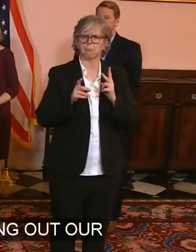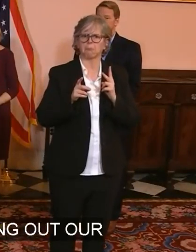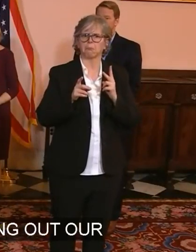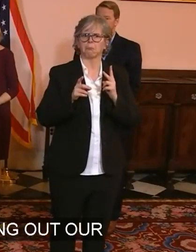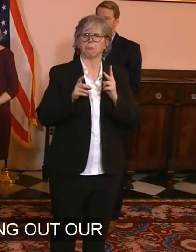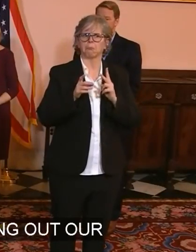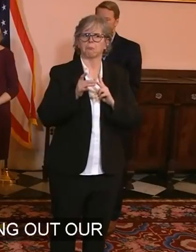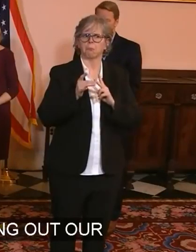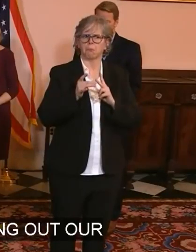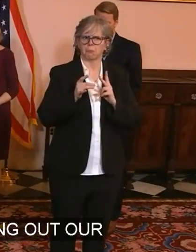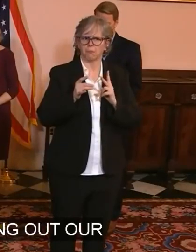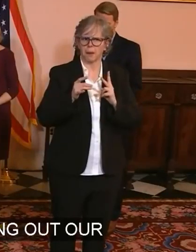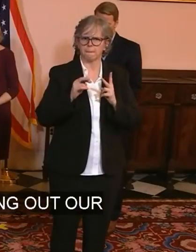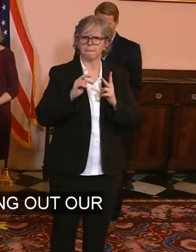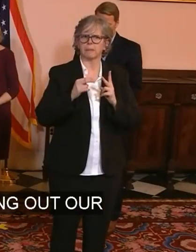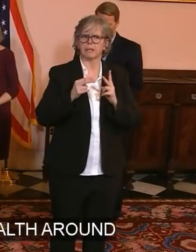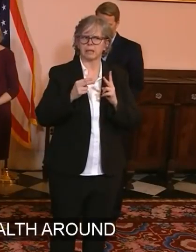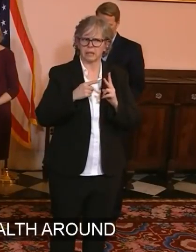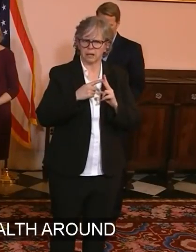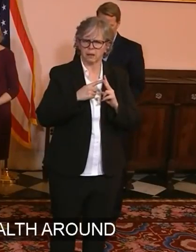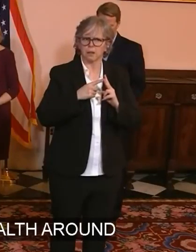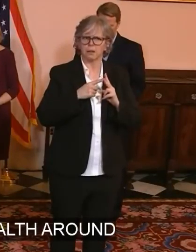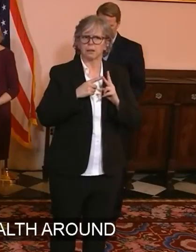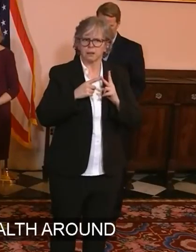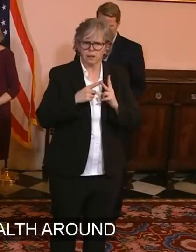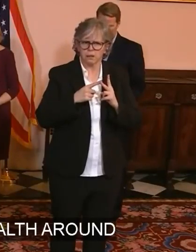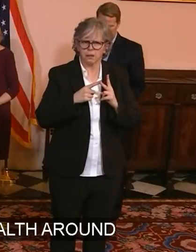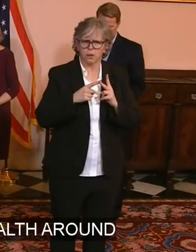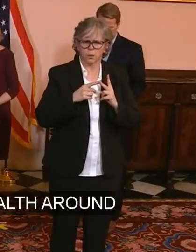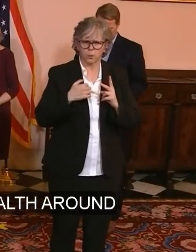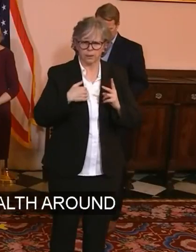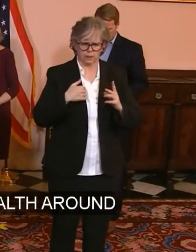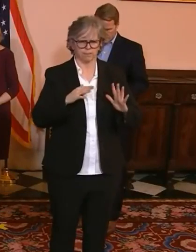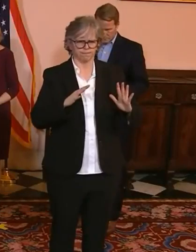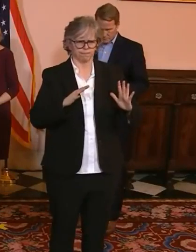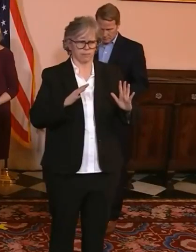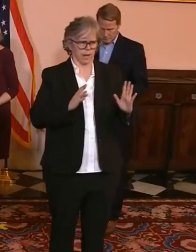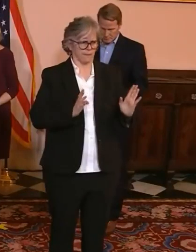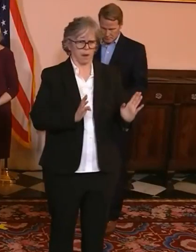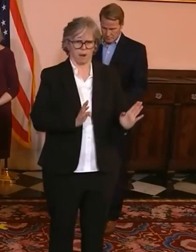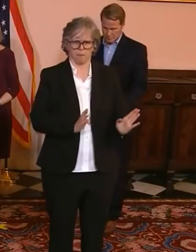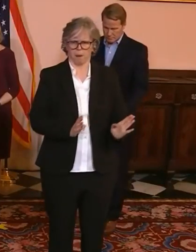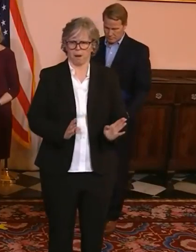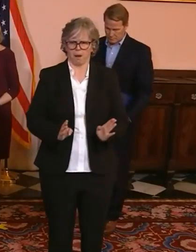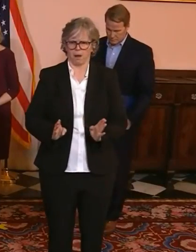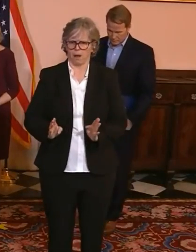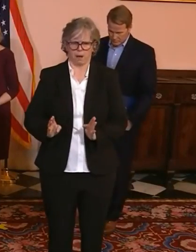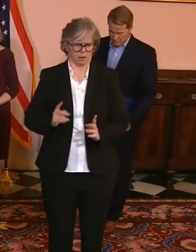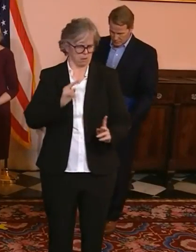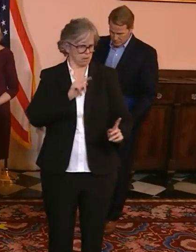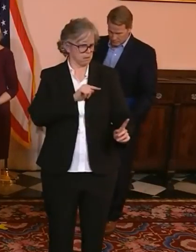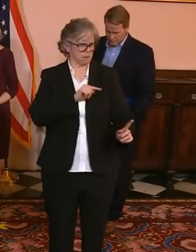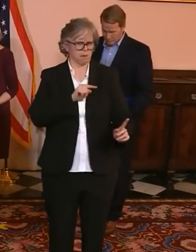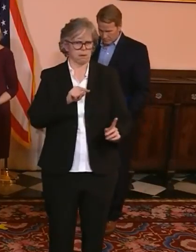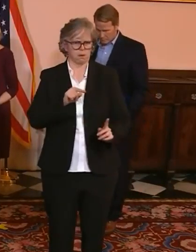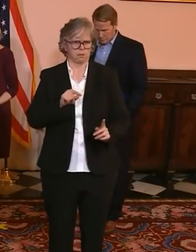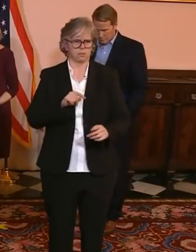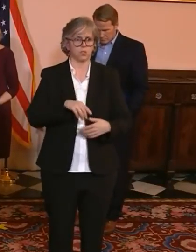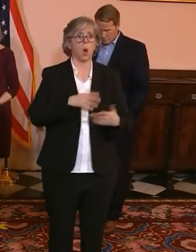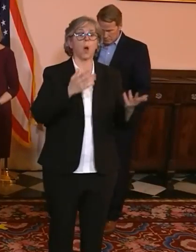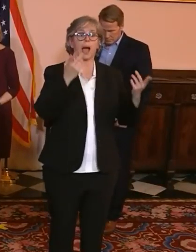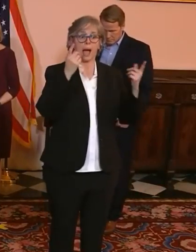our pandemic plan. And that first case in Japan was January 16th. On January 17th,